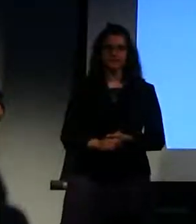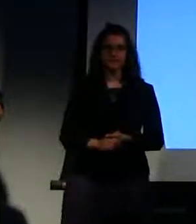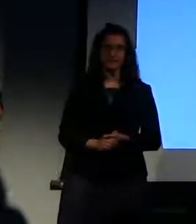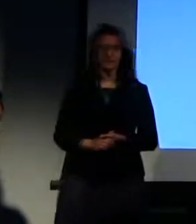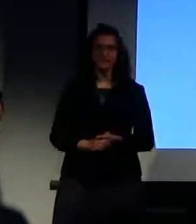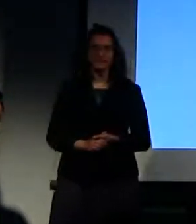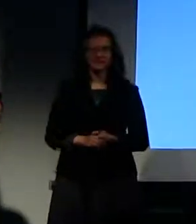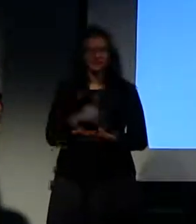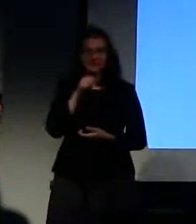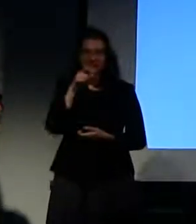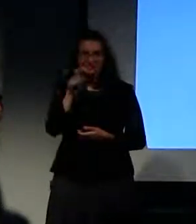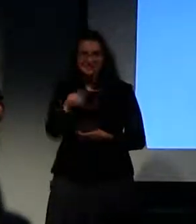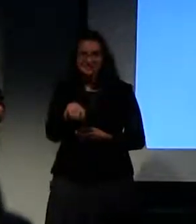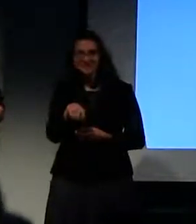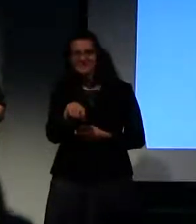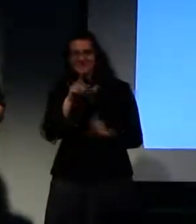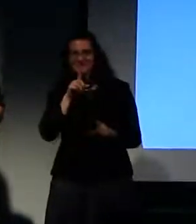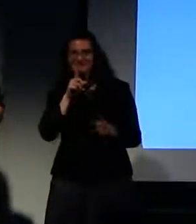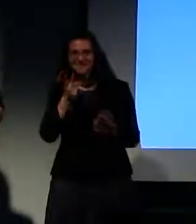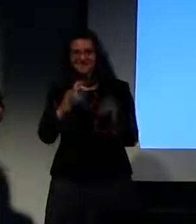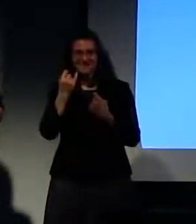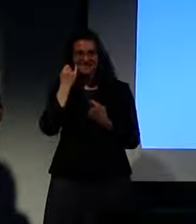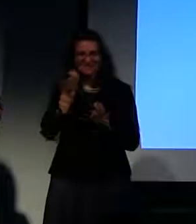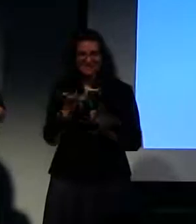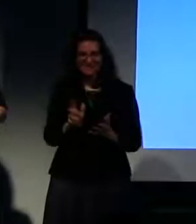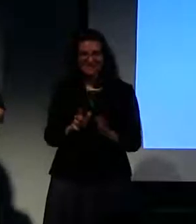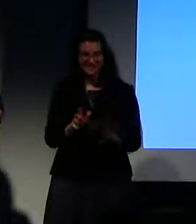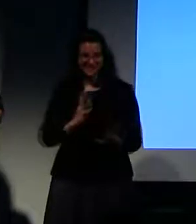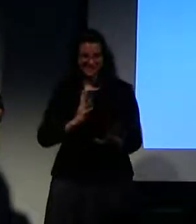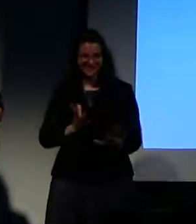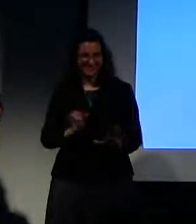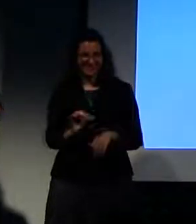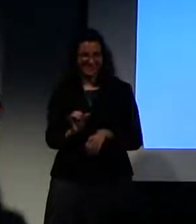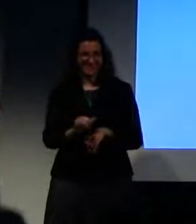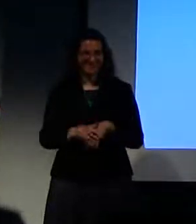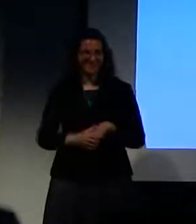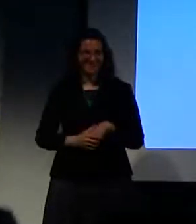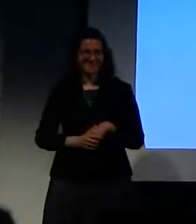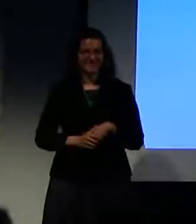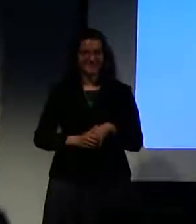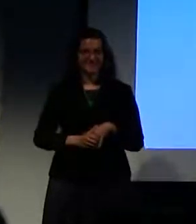You don't have questions? Fine.